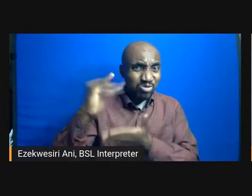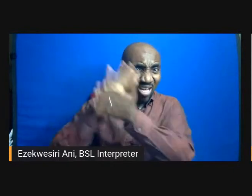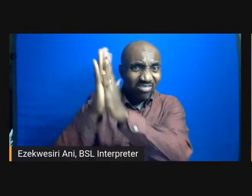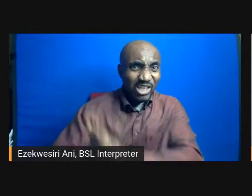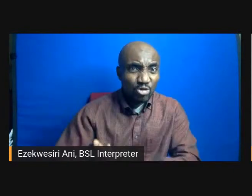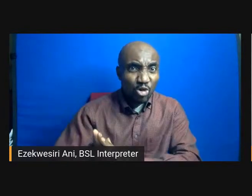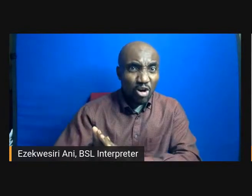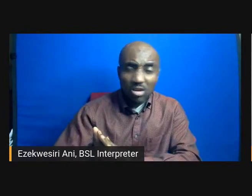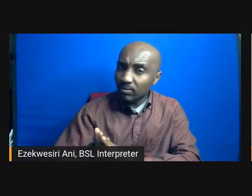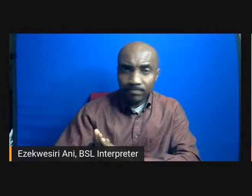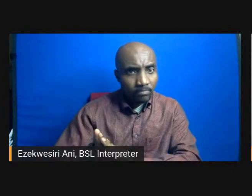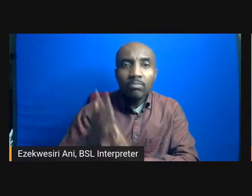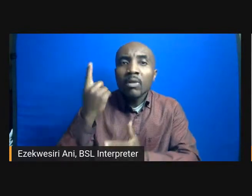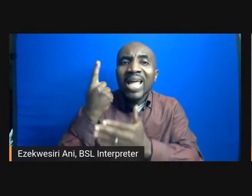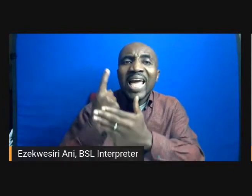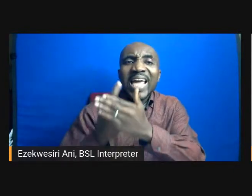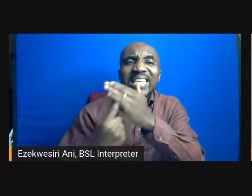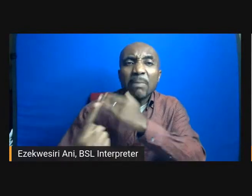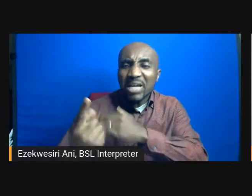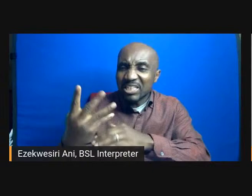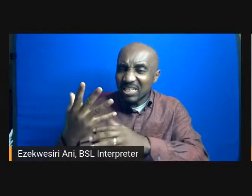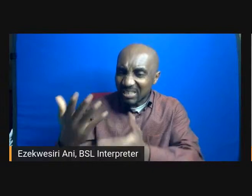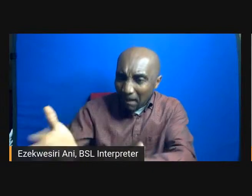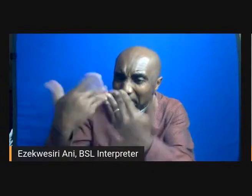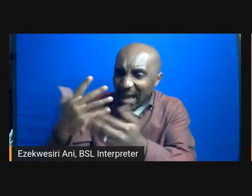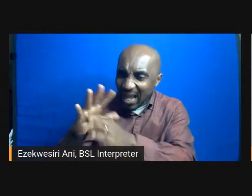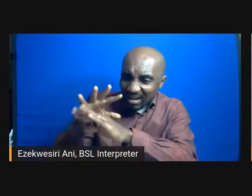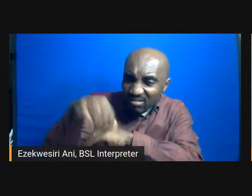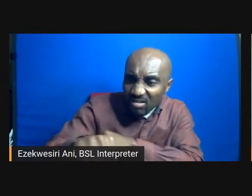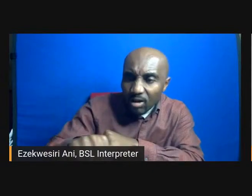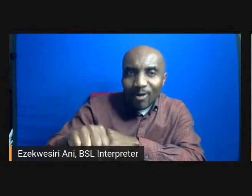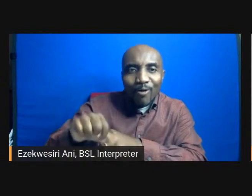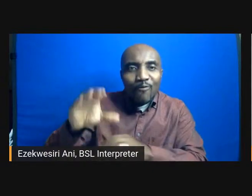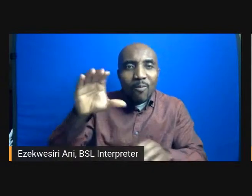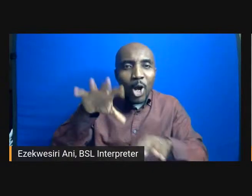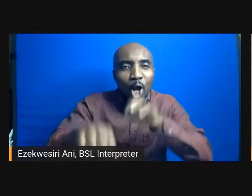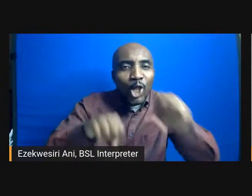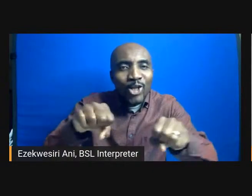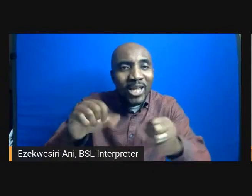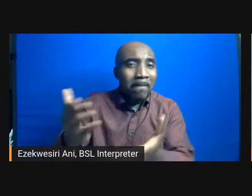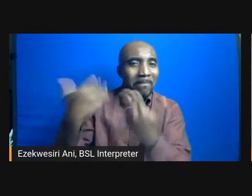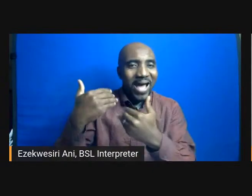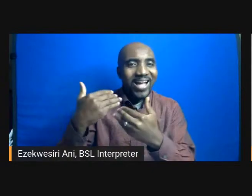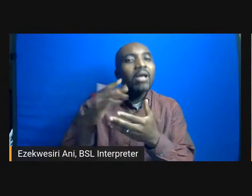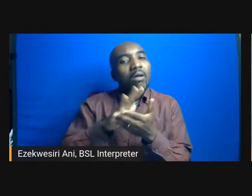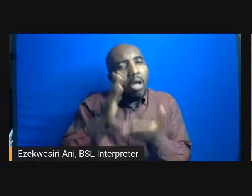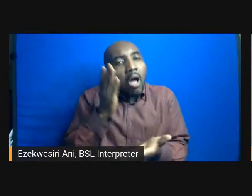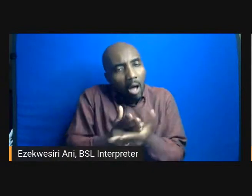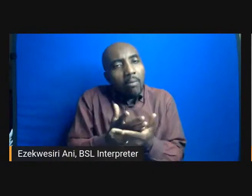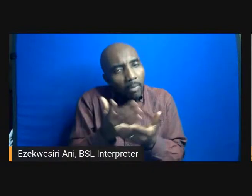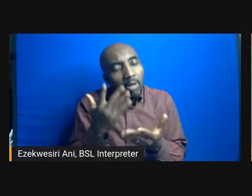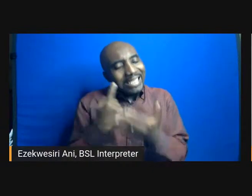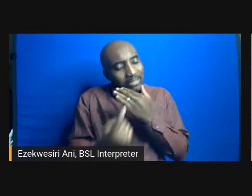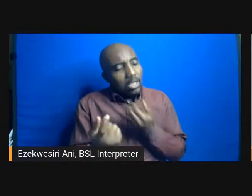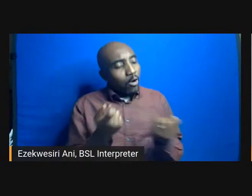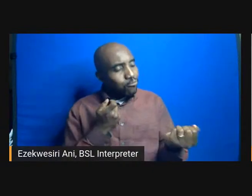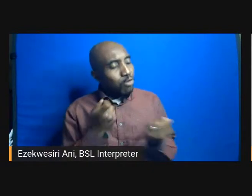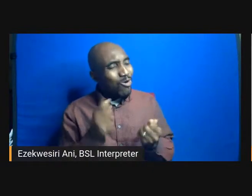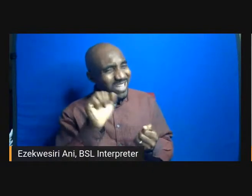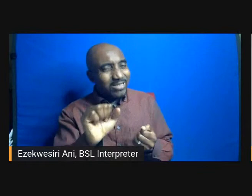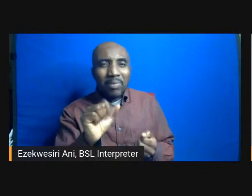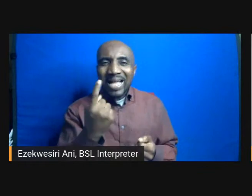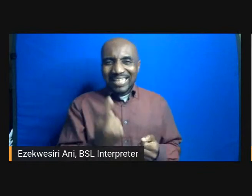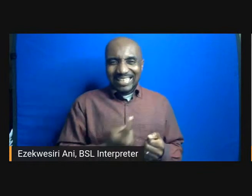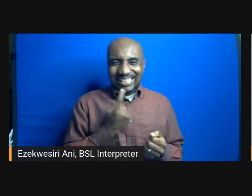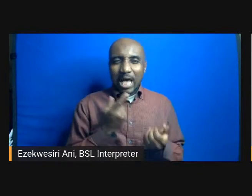The wave of independence from colonial rule in Africa brought with it self-rule. The fact that